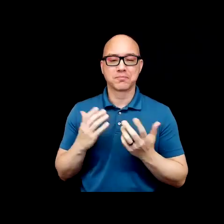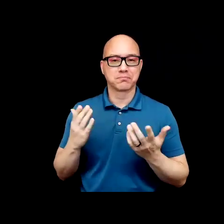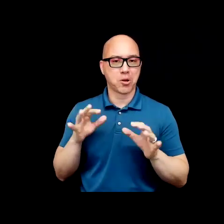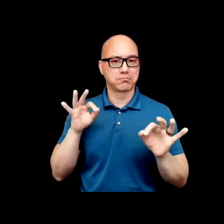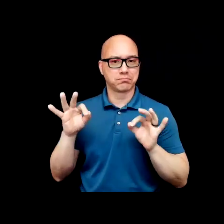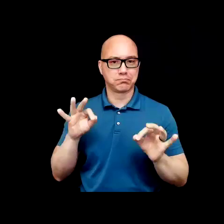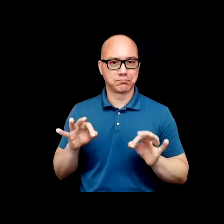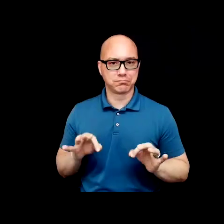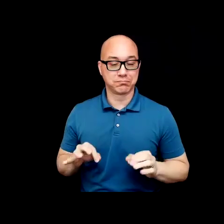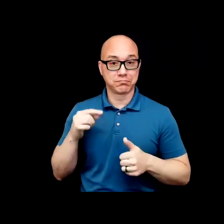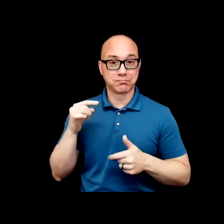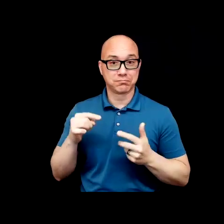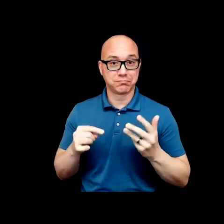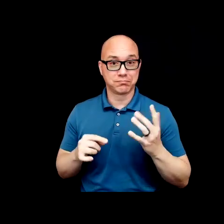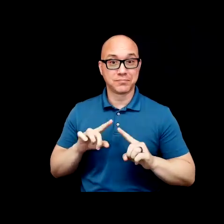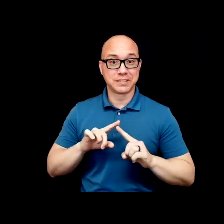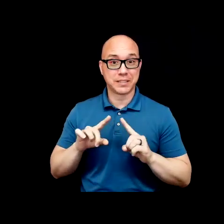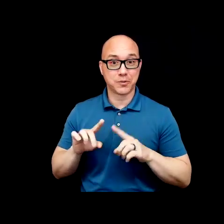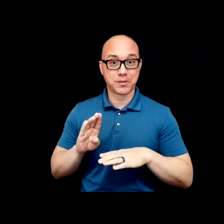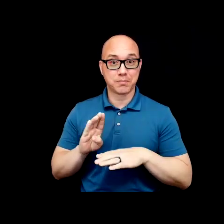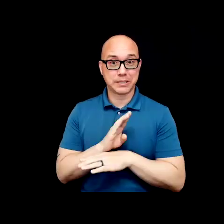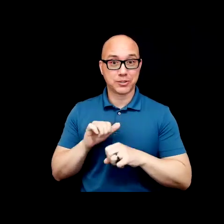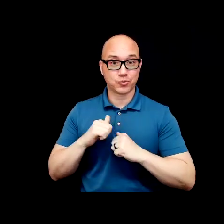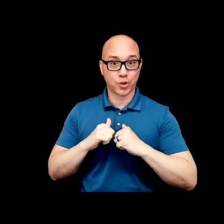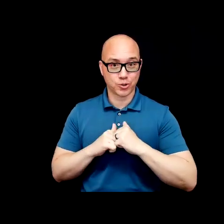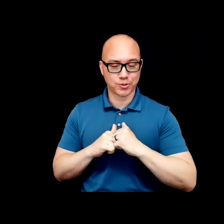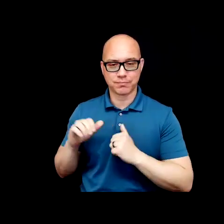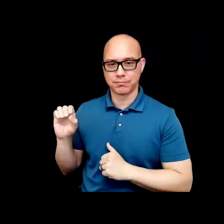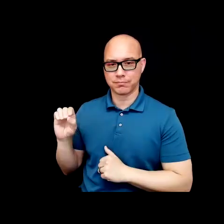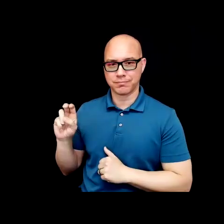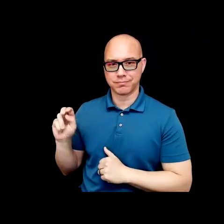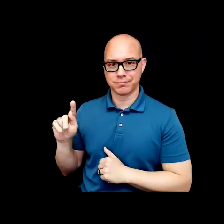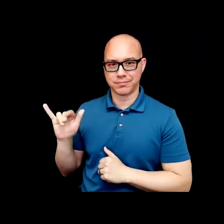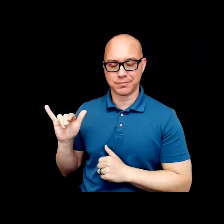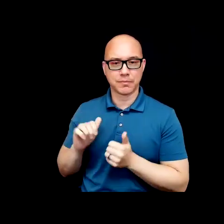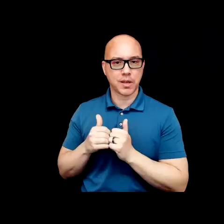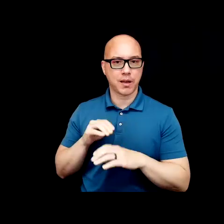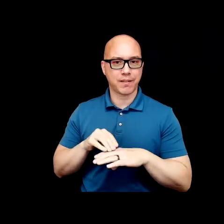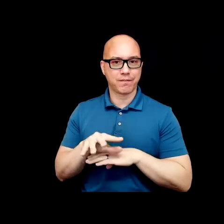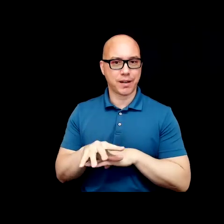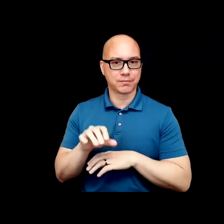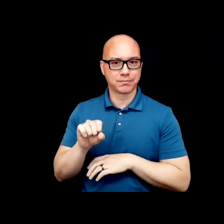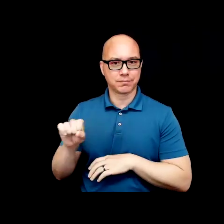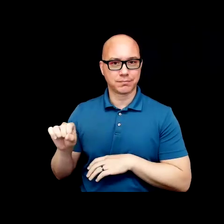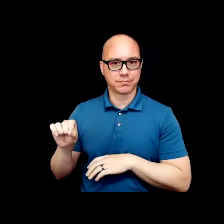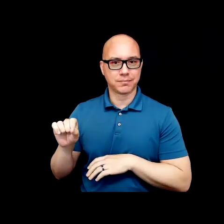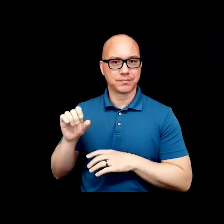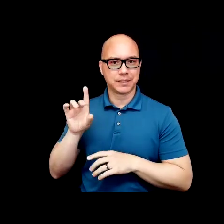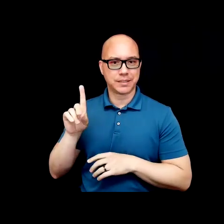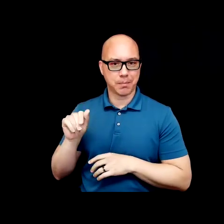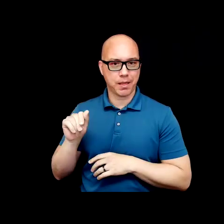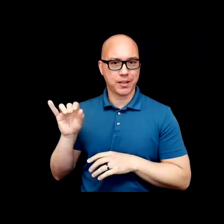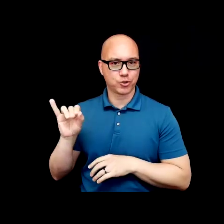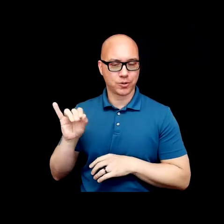business structures or entities can affect Social Security disability insurance, which we call SSDI for